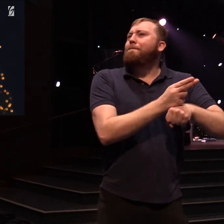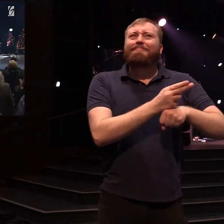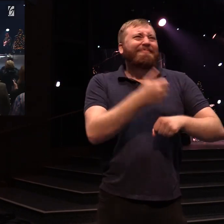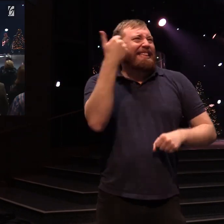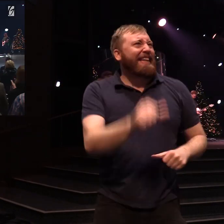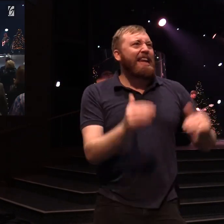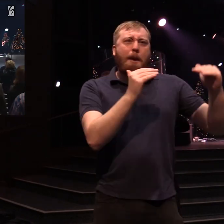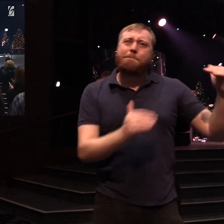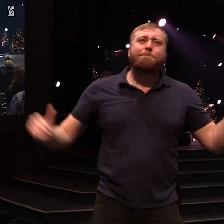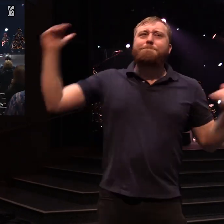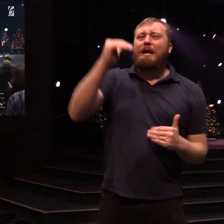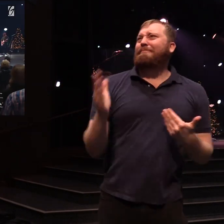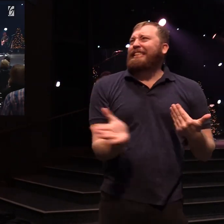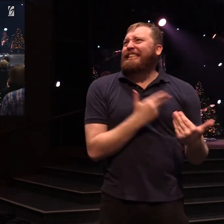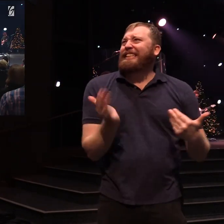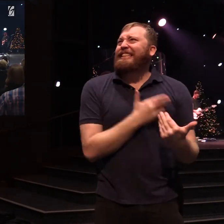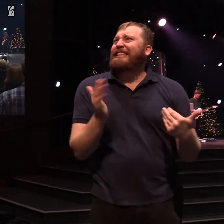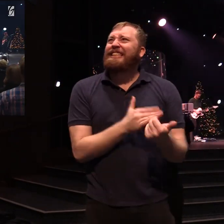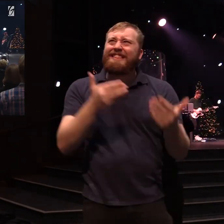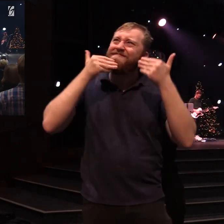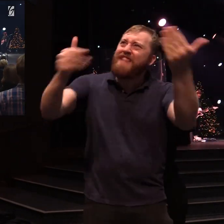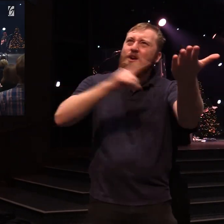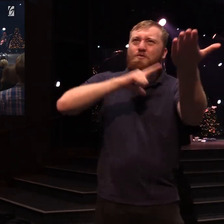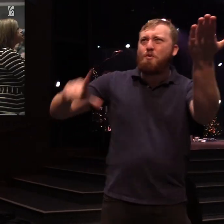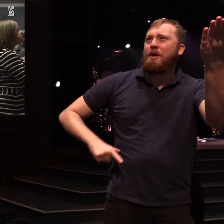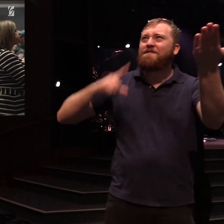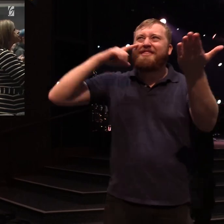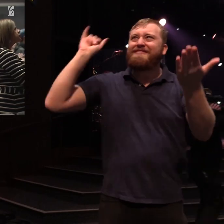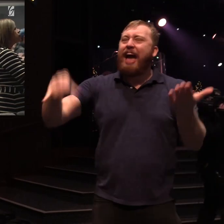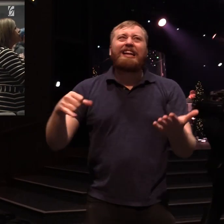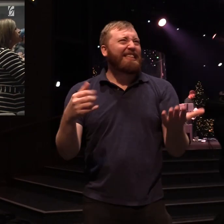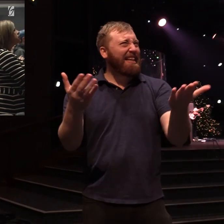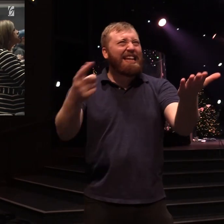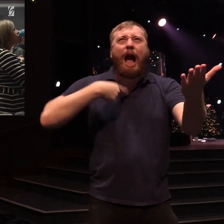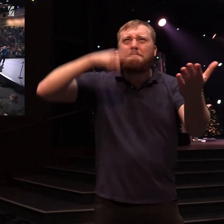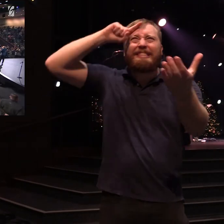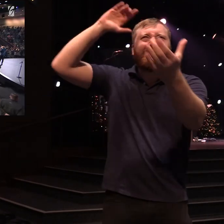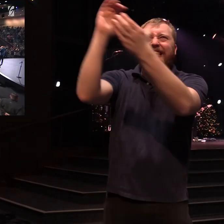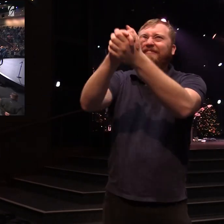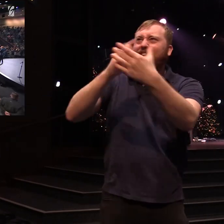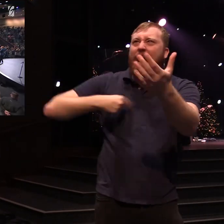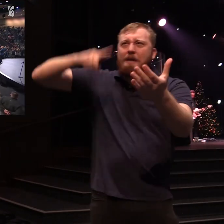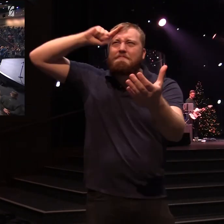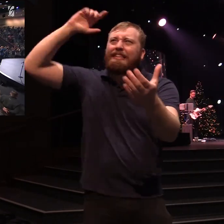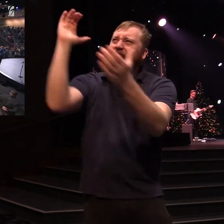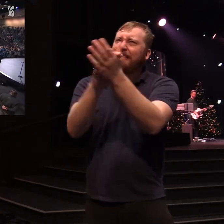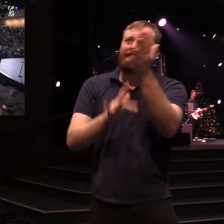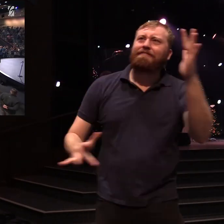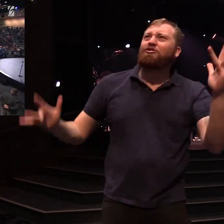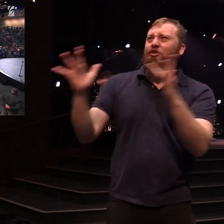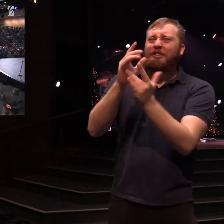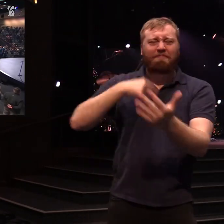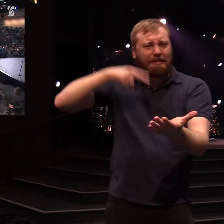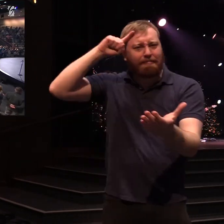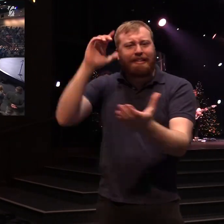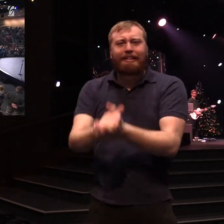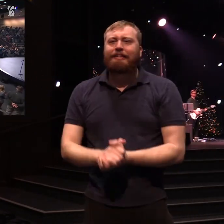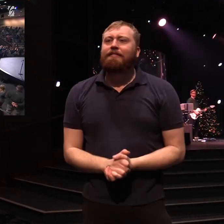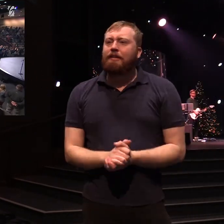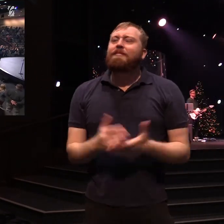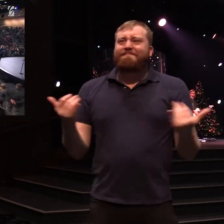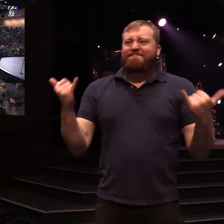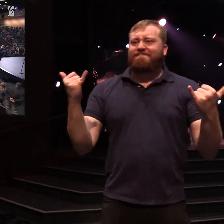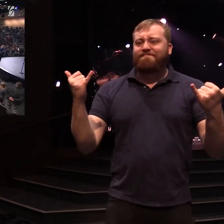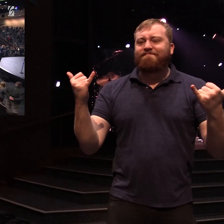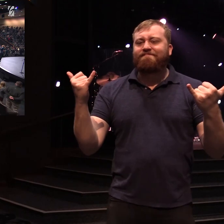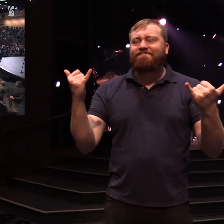Jesus for that? Say thank you, Lord. I believe it, Jesus. I believe it, Jesus. Just keep your